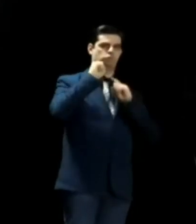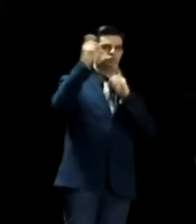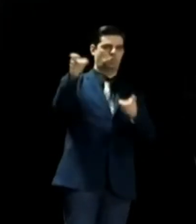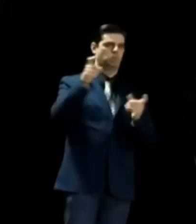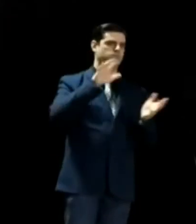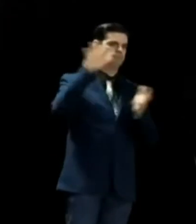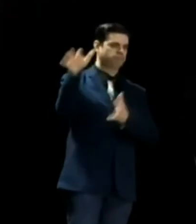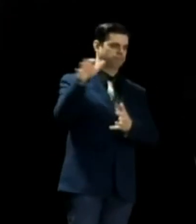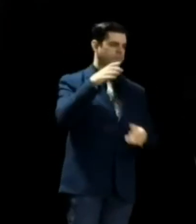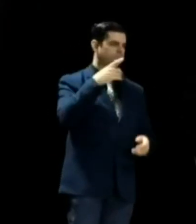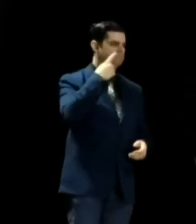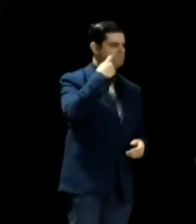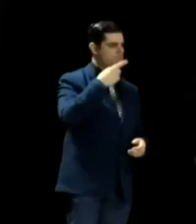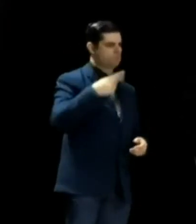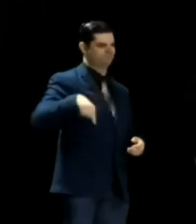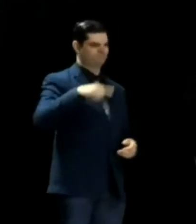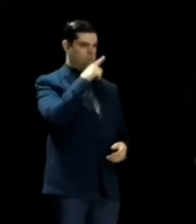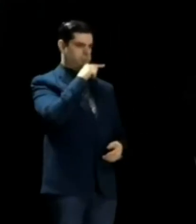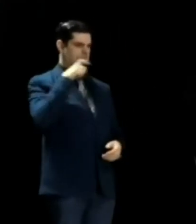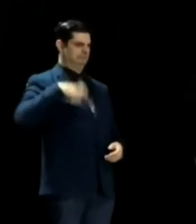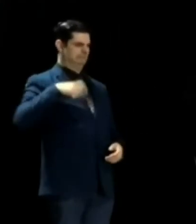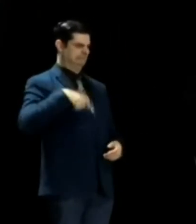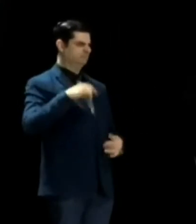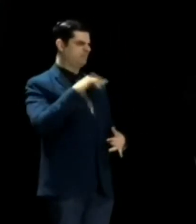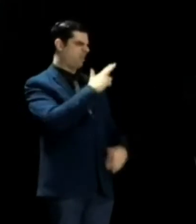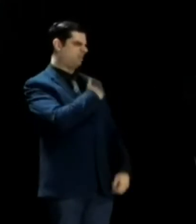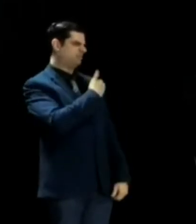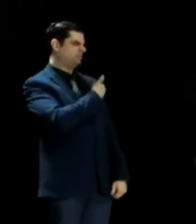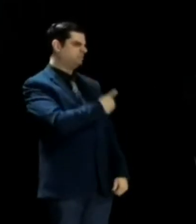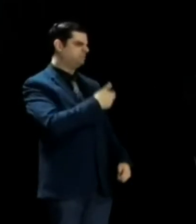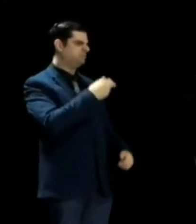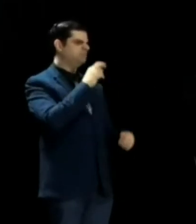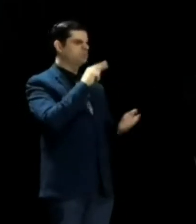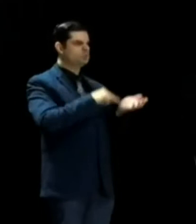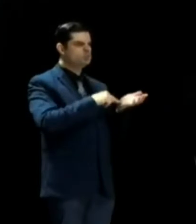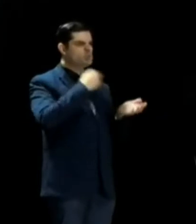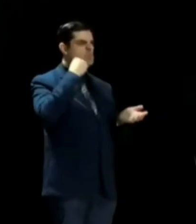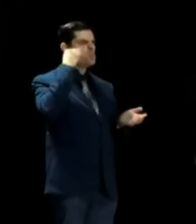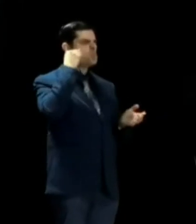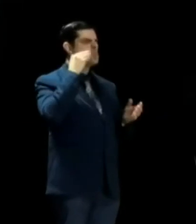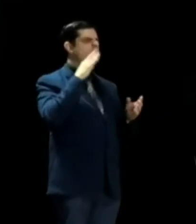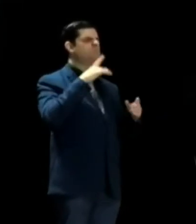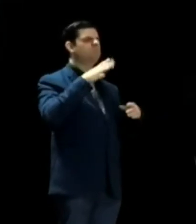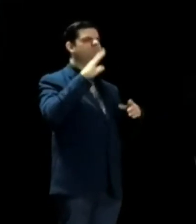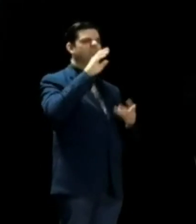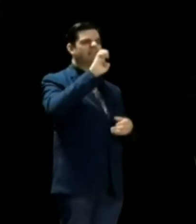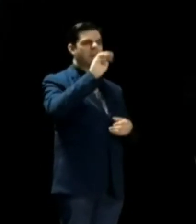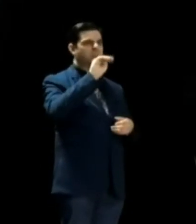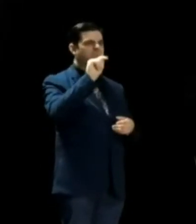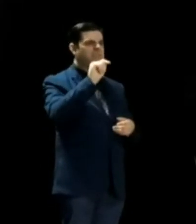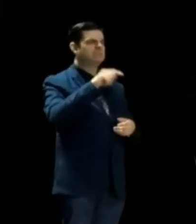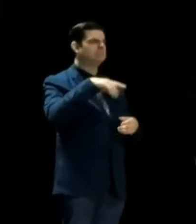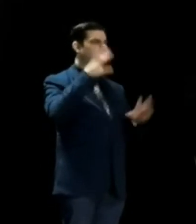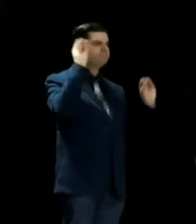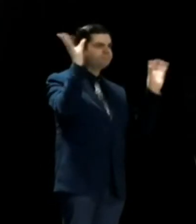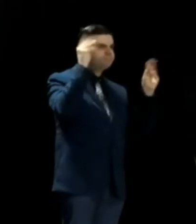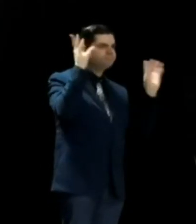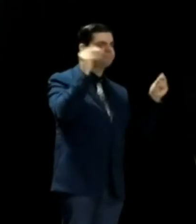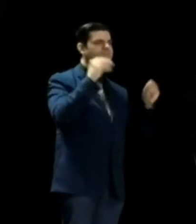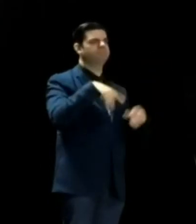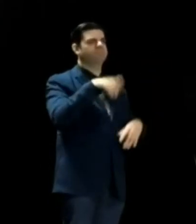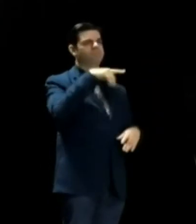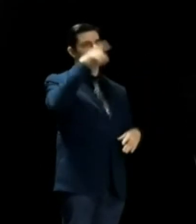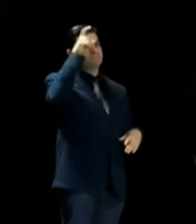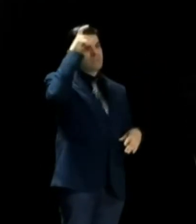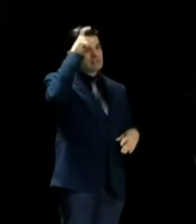We'll get them out to the nursing homes, we'll get them out to the hospitals, to the ambulance workers, the volunteer firefighters. Saying that,